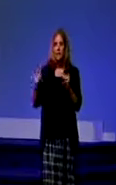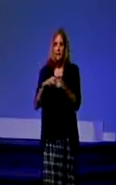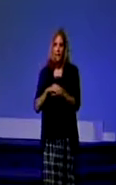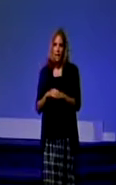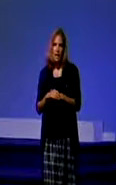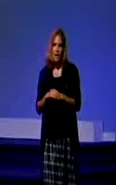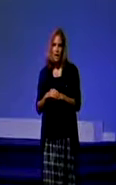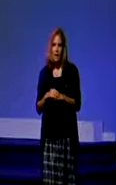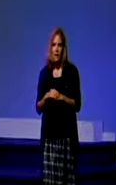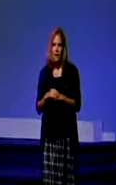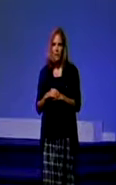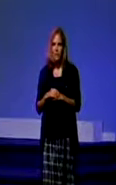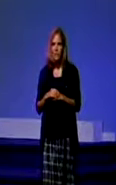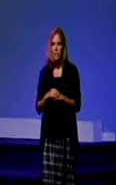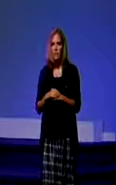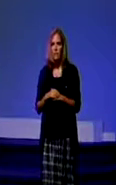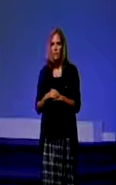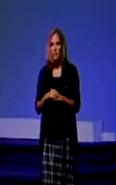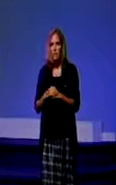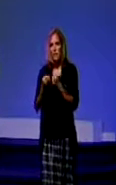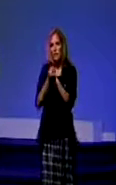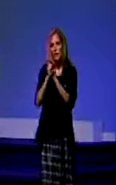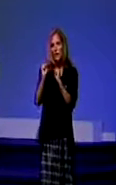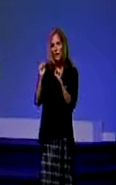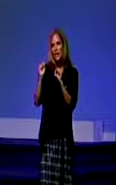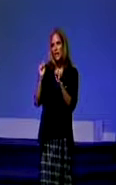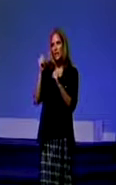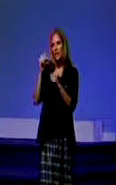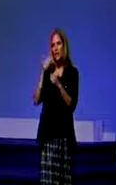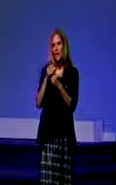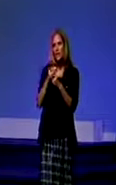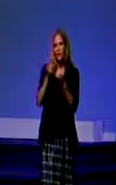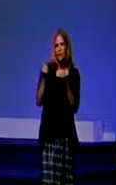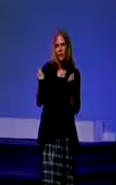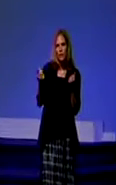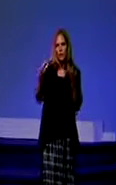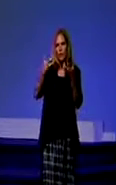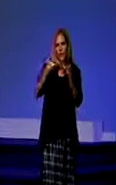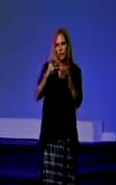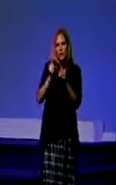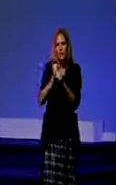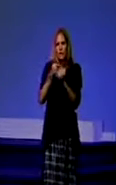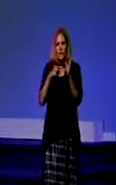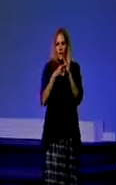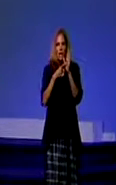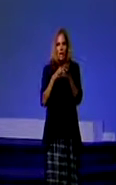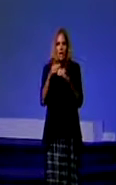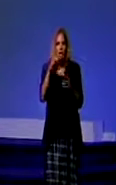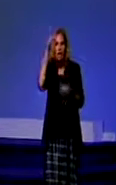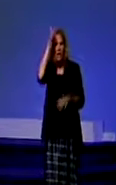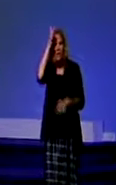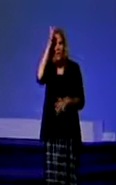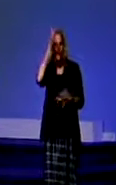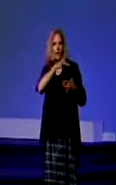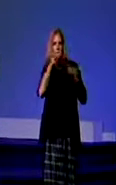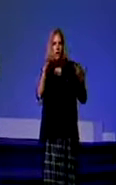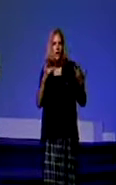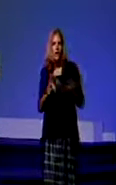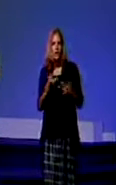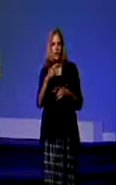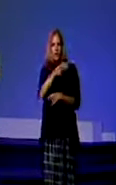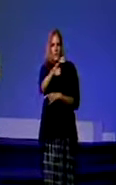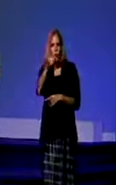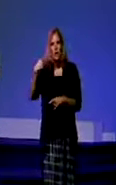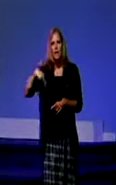Jesus saves. You save, you see, restore, reveal the Father's